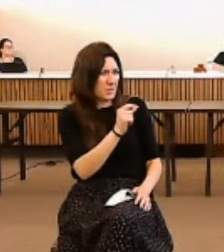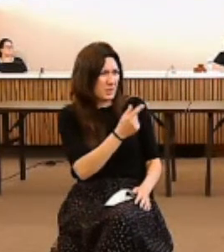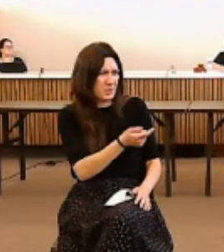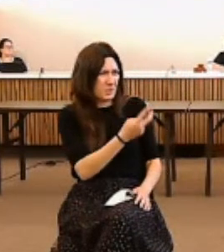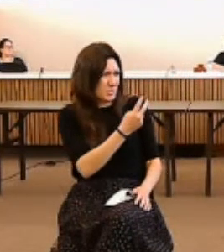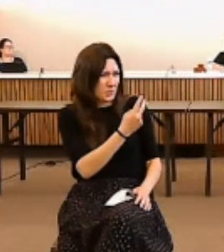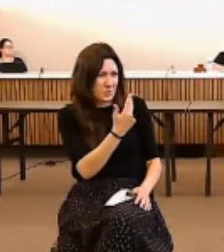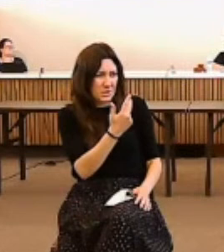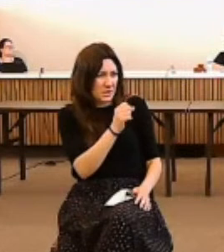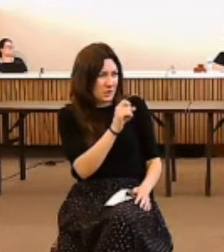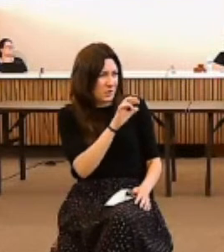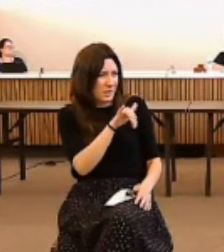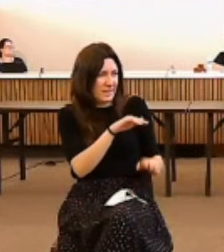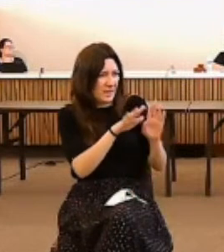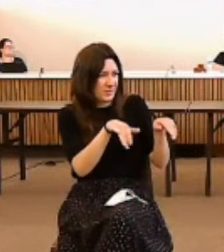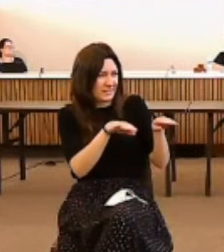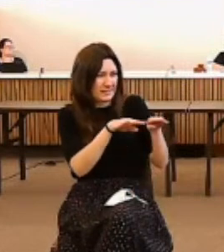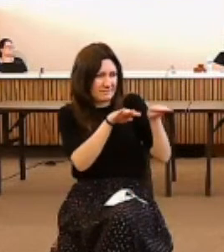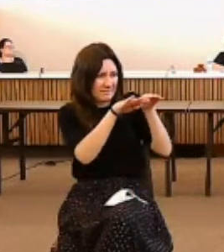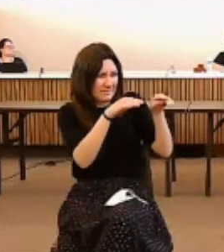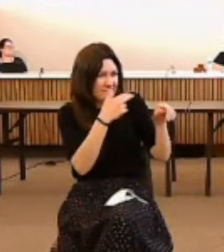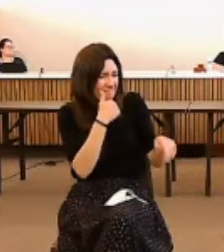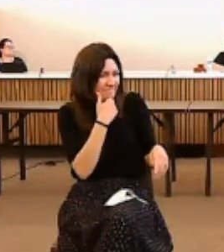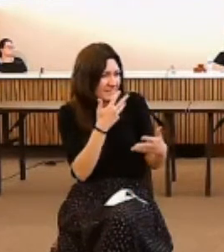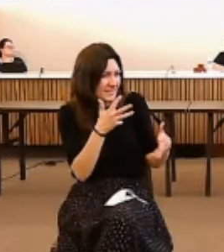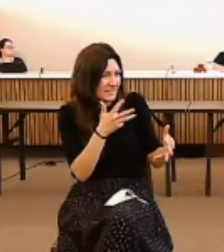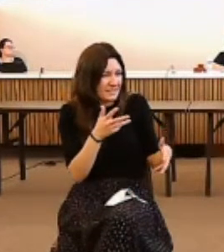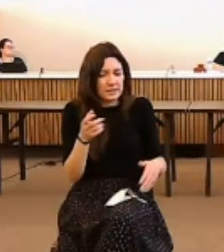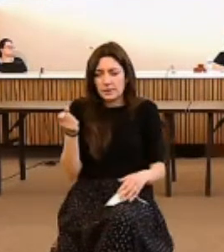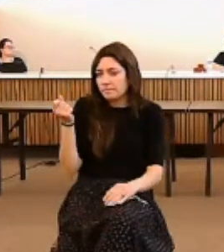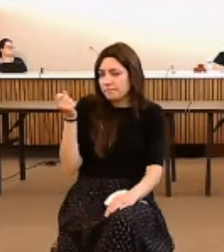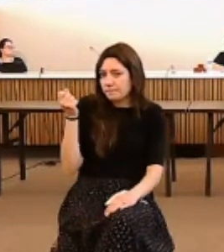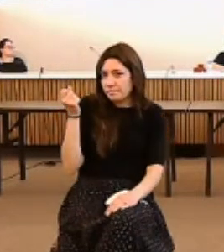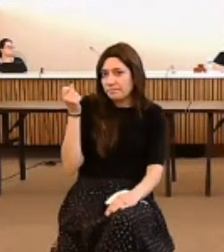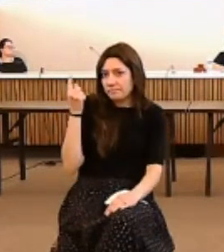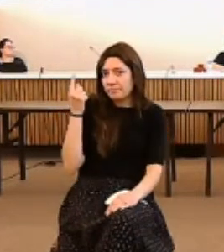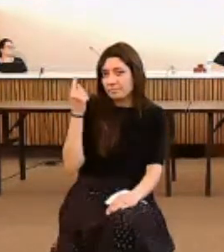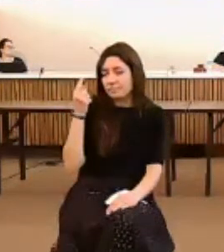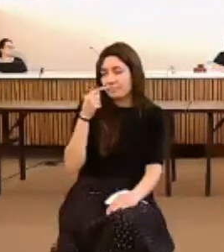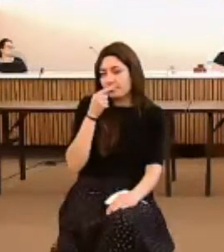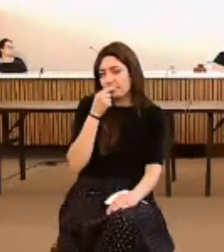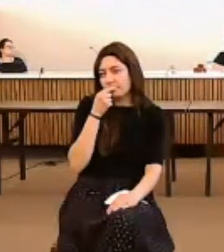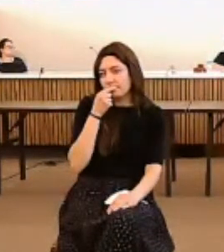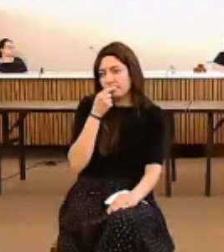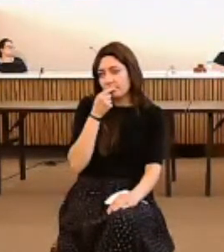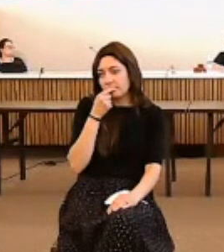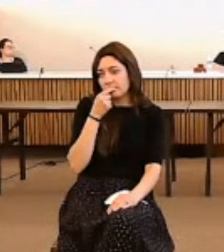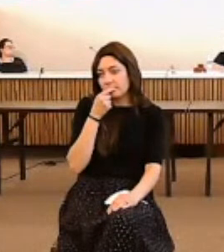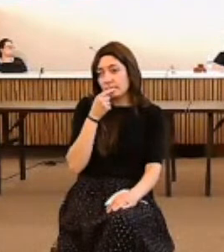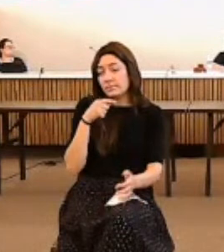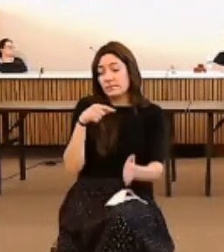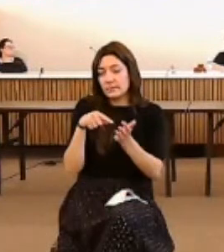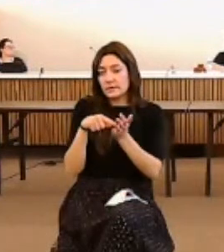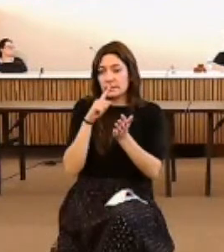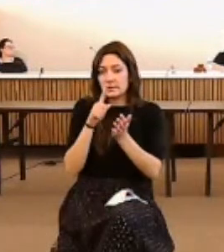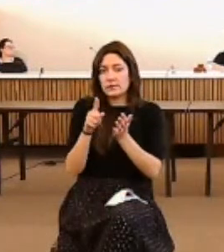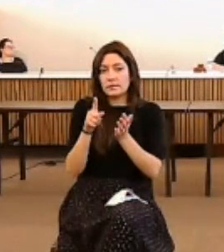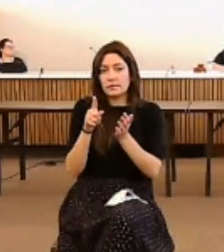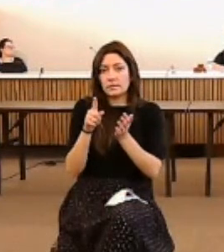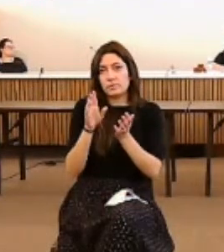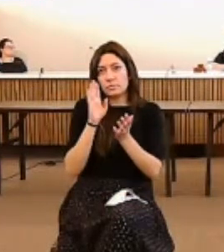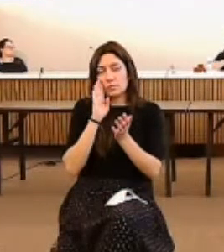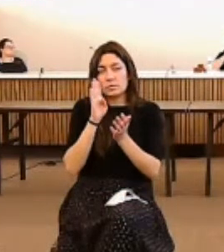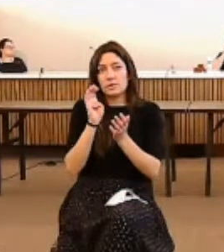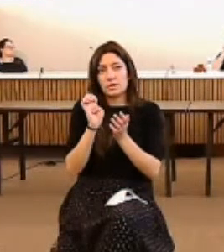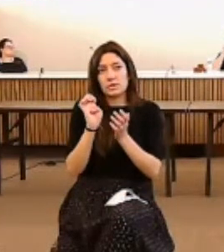3-story houses. I understand, So. but this it's is again, it's sitting down in, going back